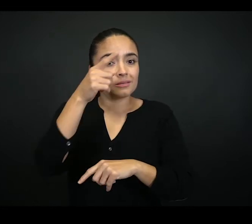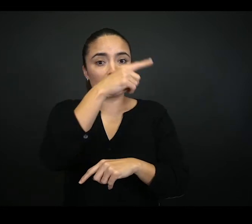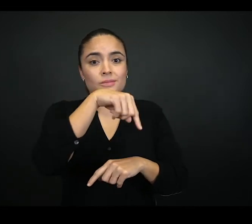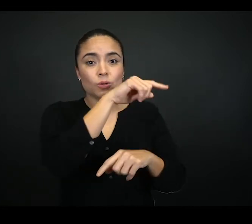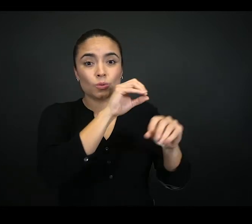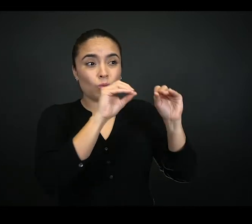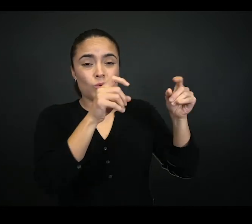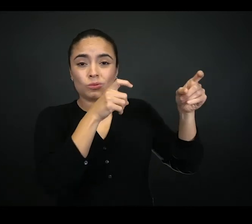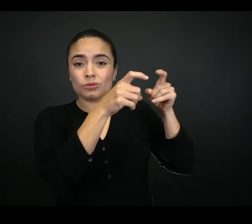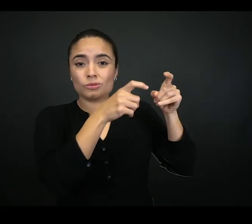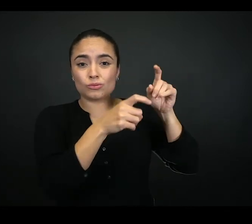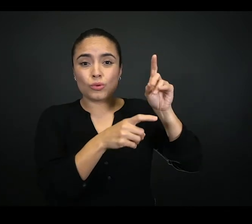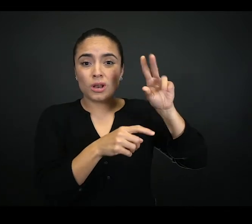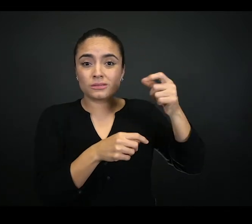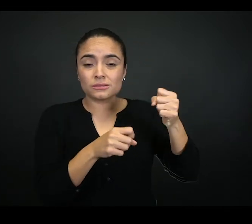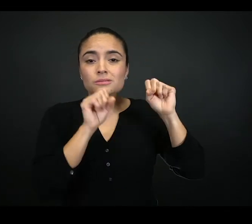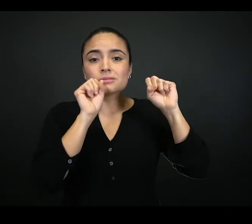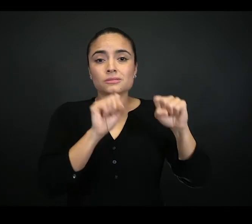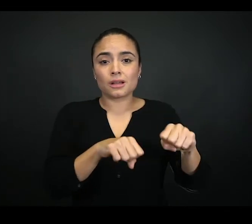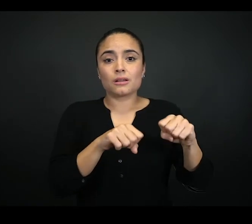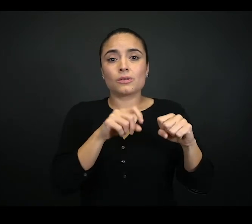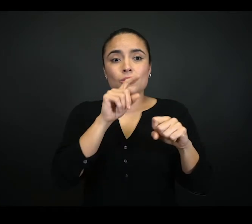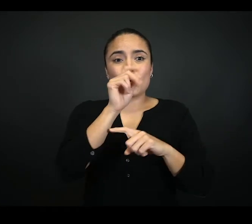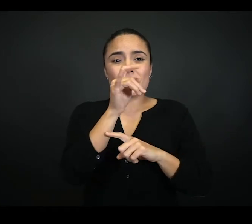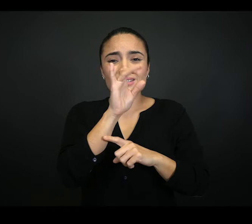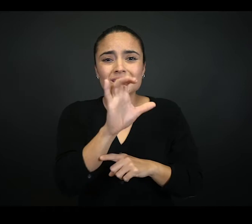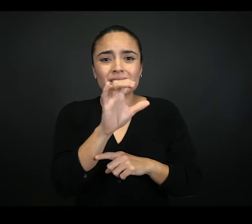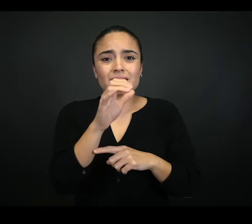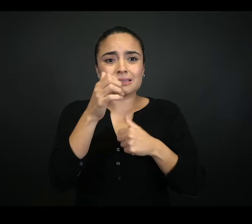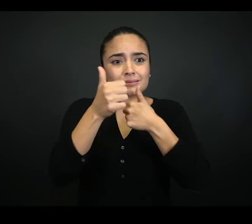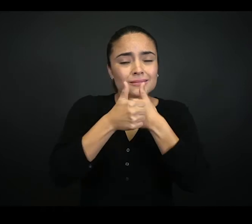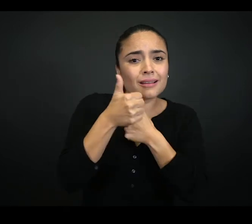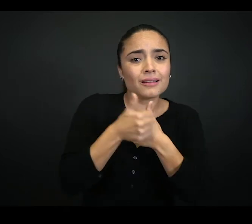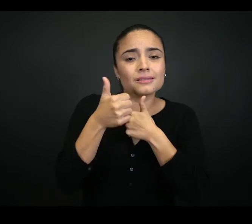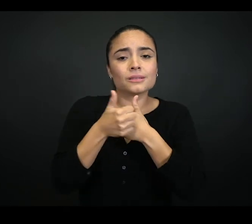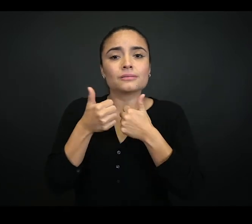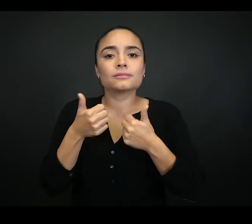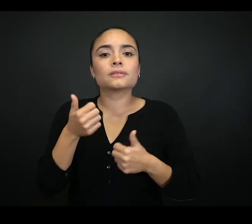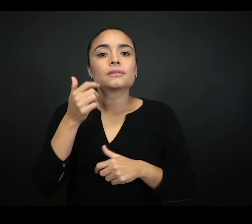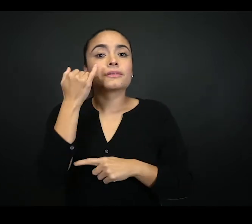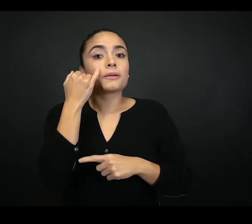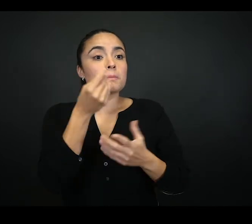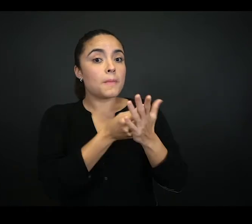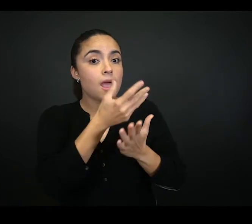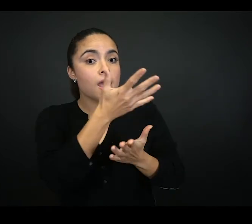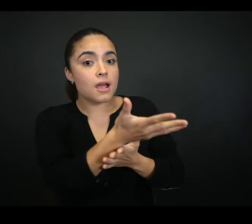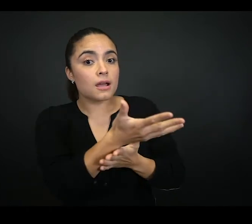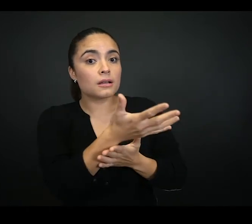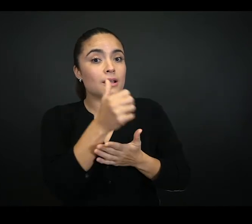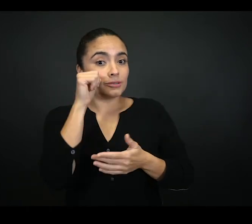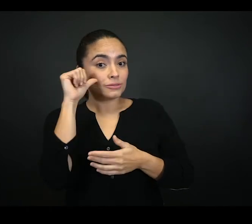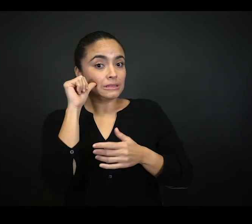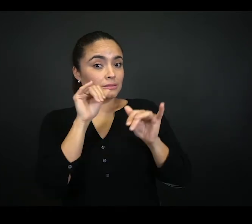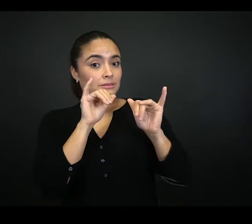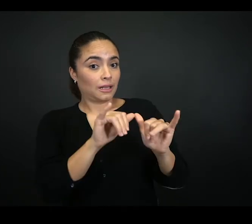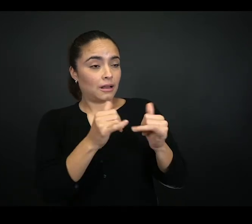purchasing from right now is so unpredictable. It's very toxic. They don't know from one day to the next, if I buy from this